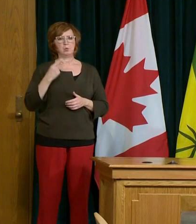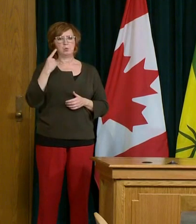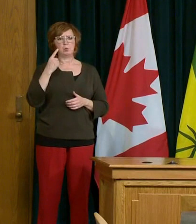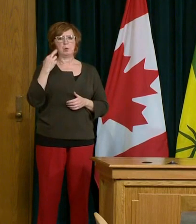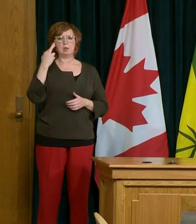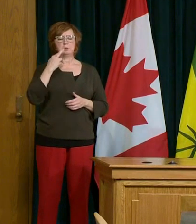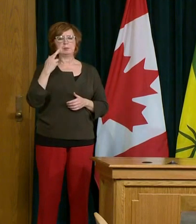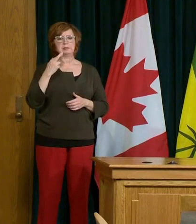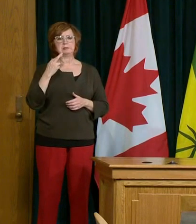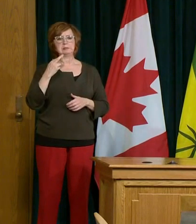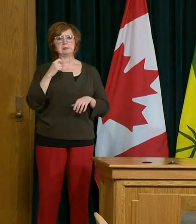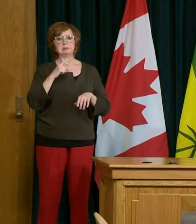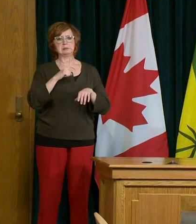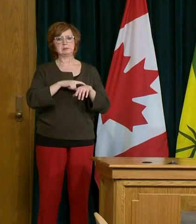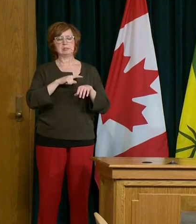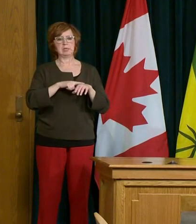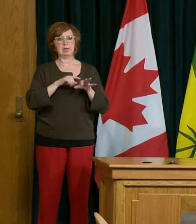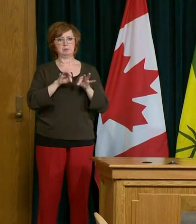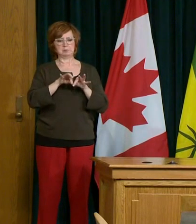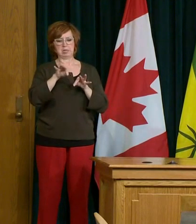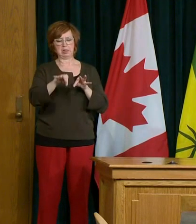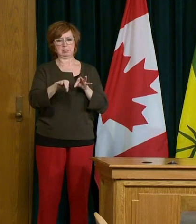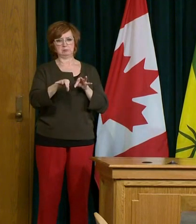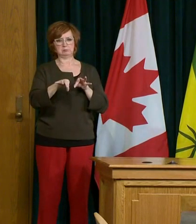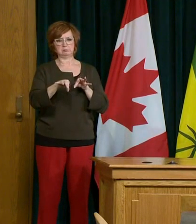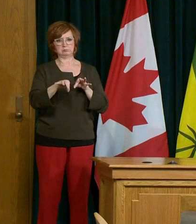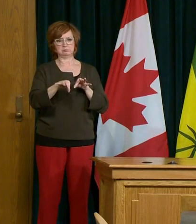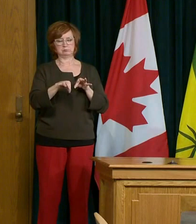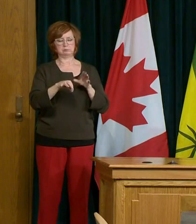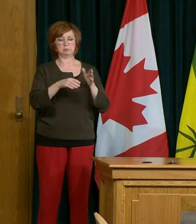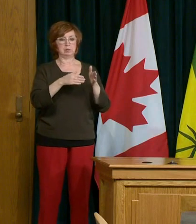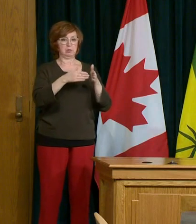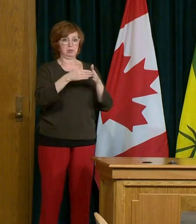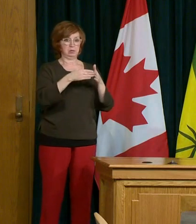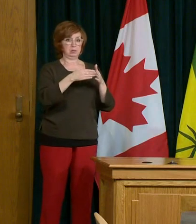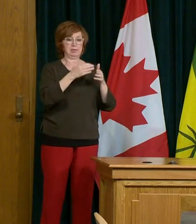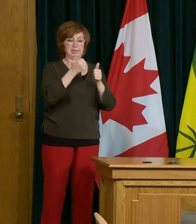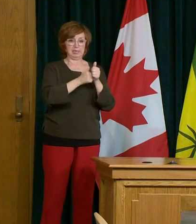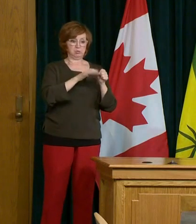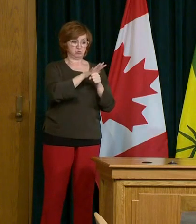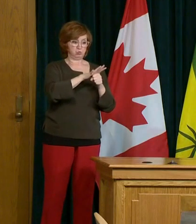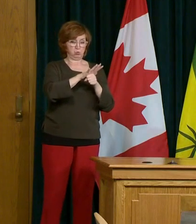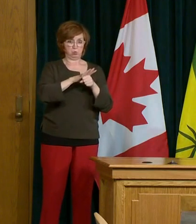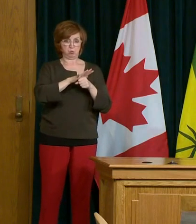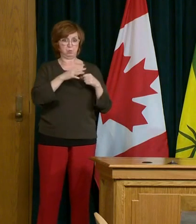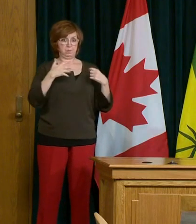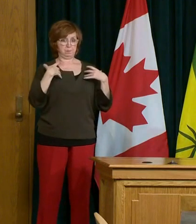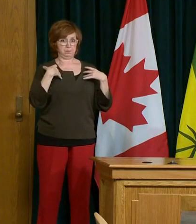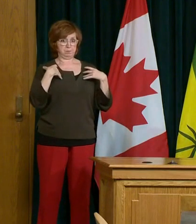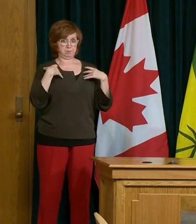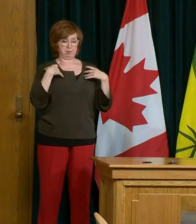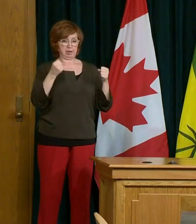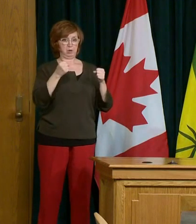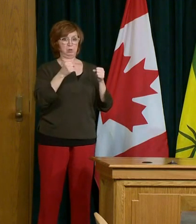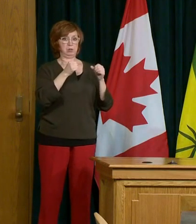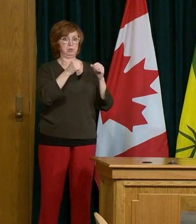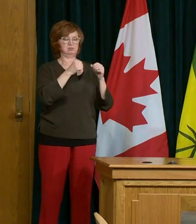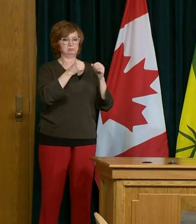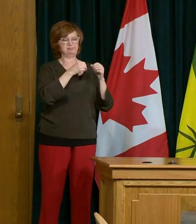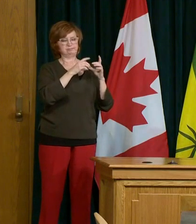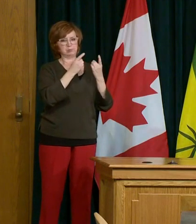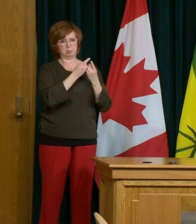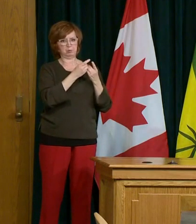consolidated because, like it was mentioned, each local public health unit works with the case and then they generate the